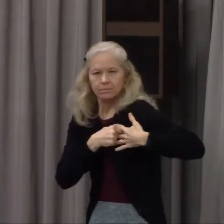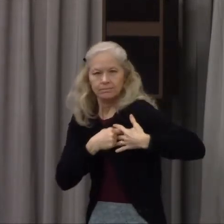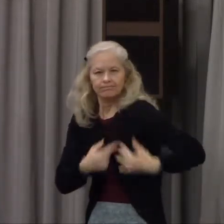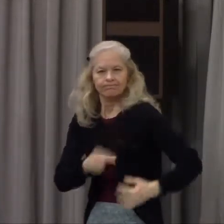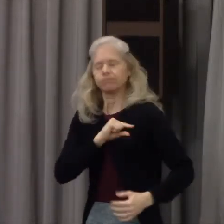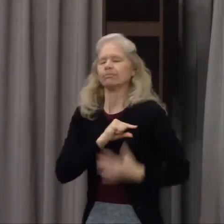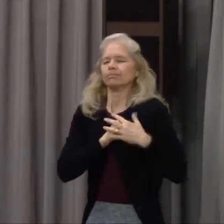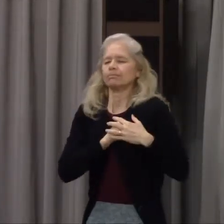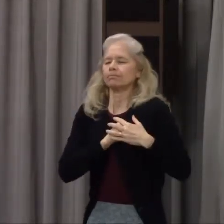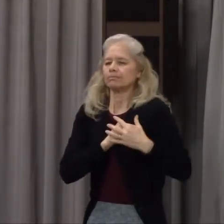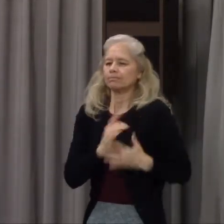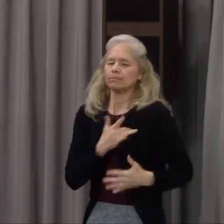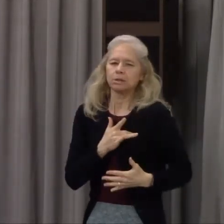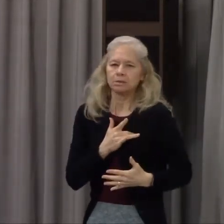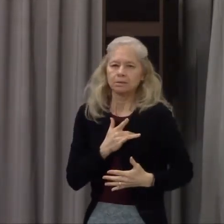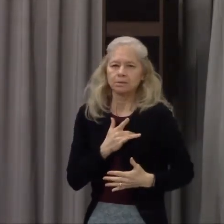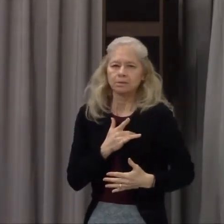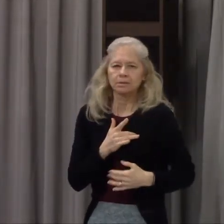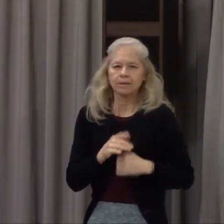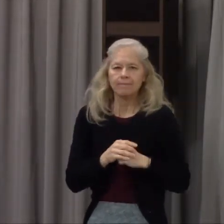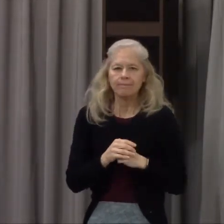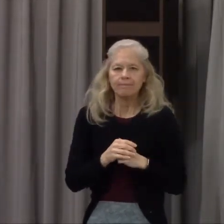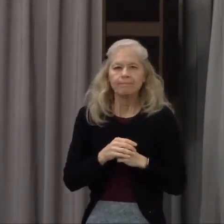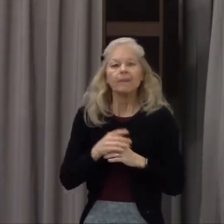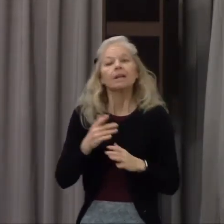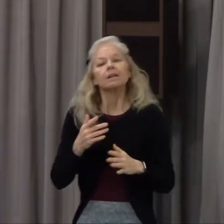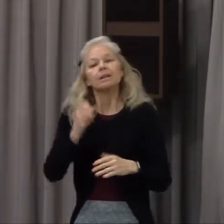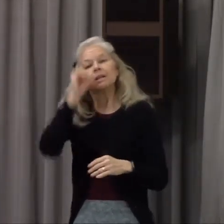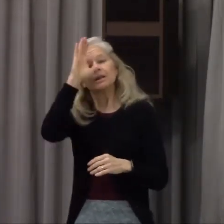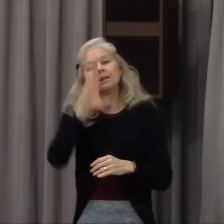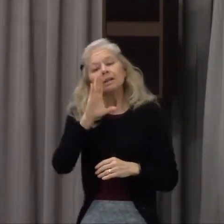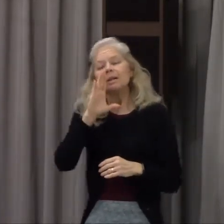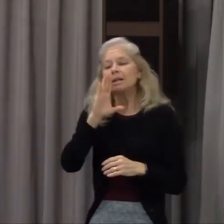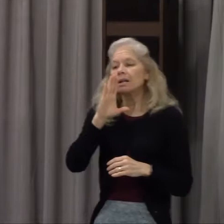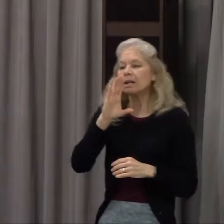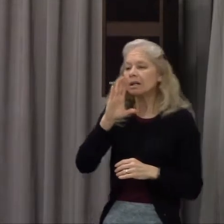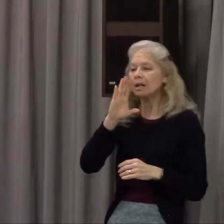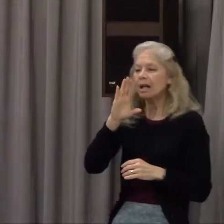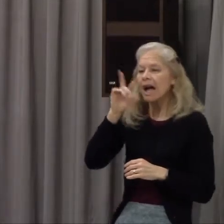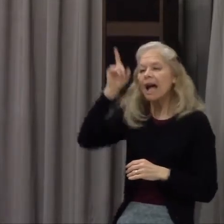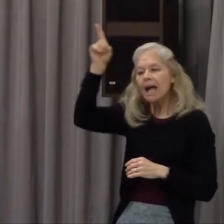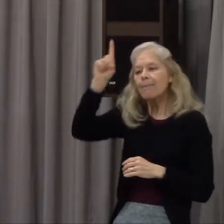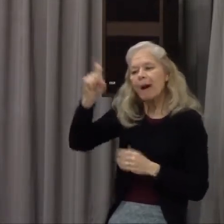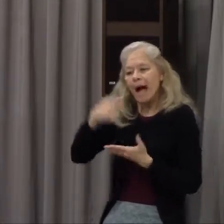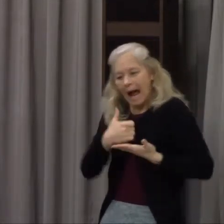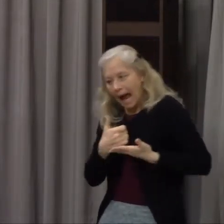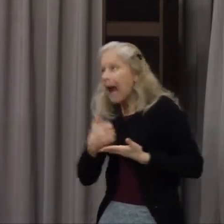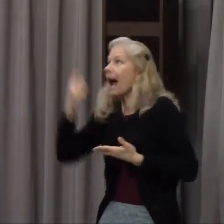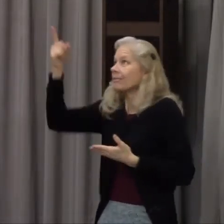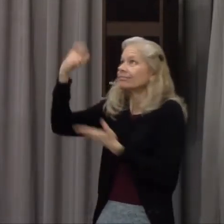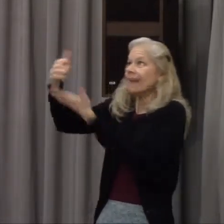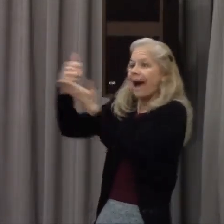Him, there are some truths that we need to realize and be firmly convinced